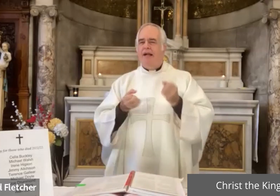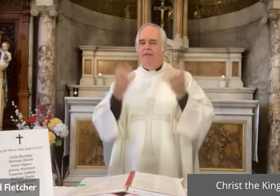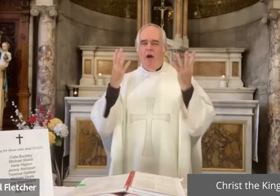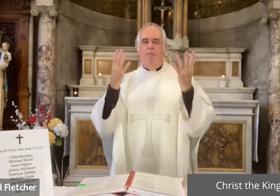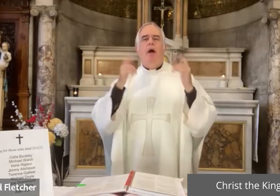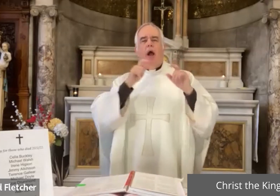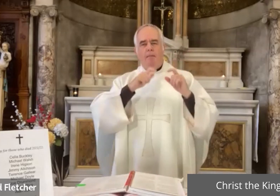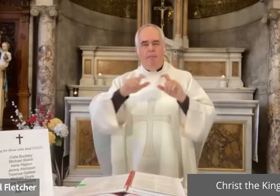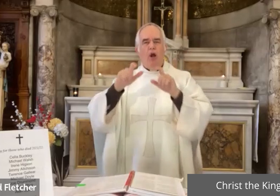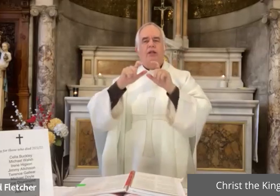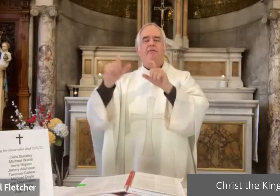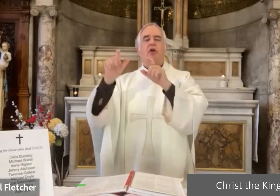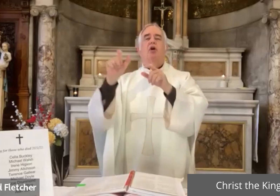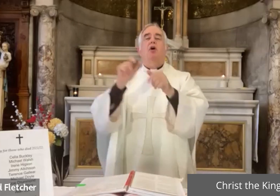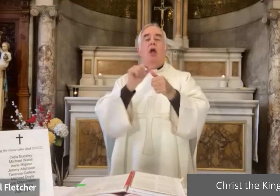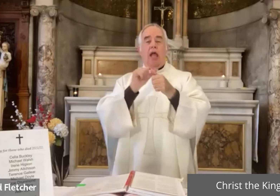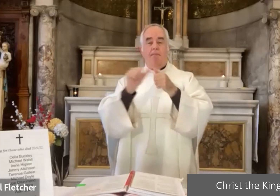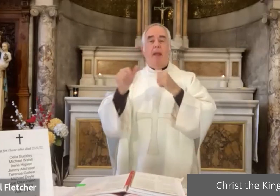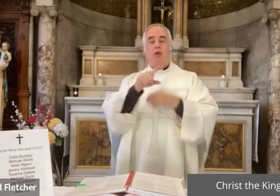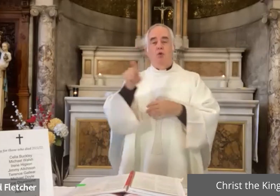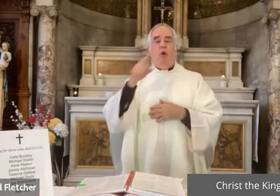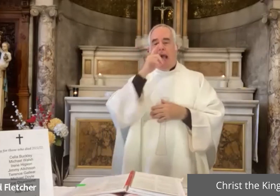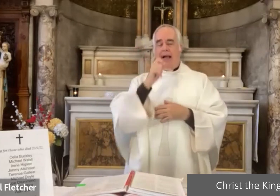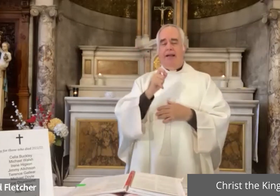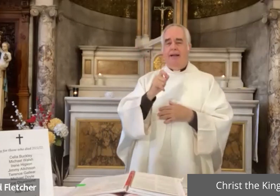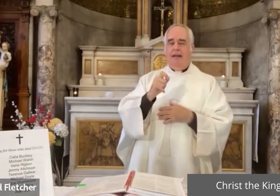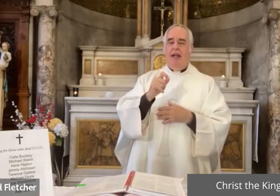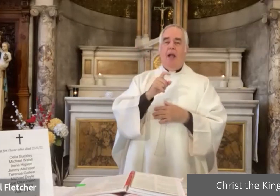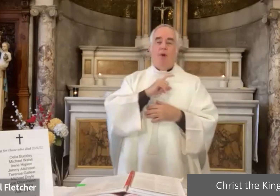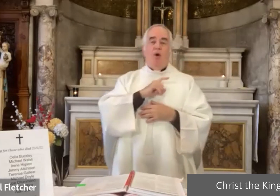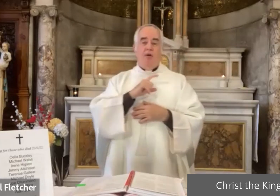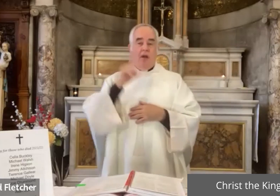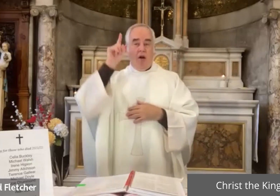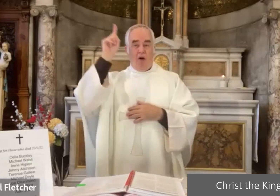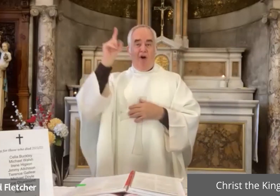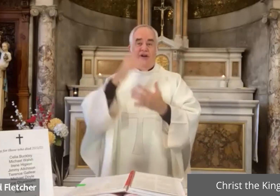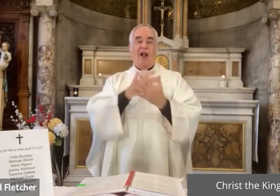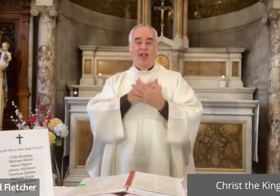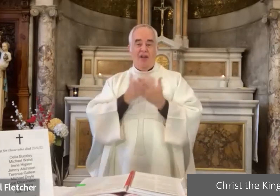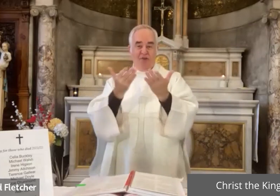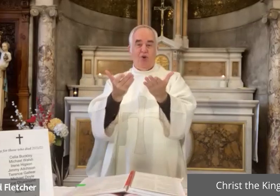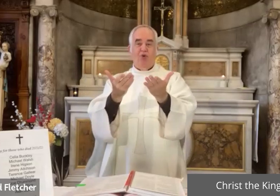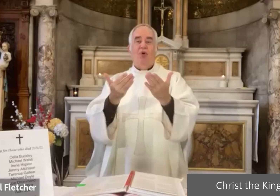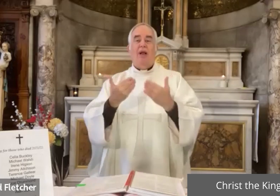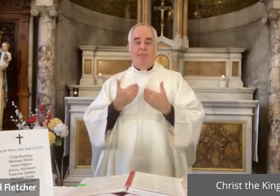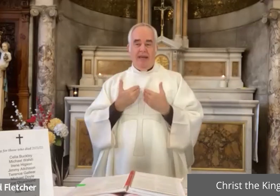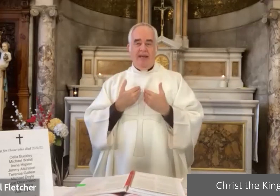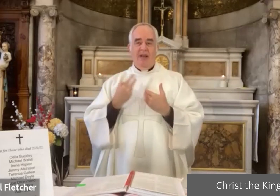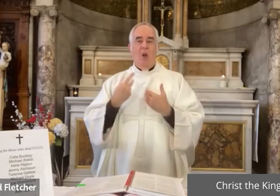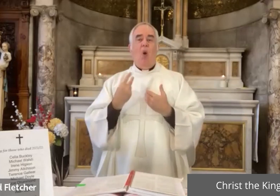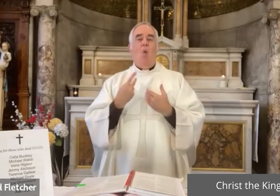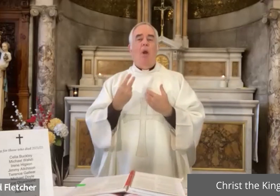hope, never give up. Persevere as best you can, because God loves you and